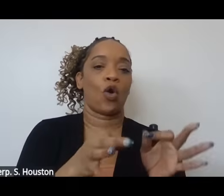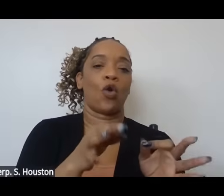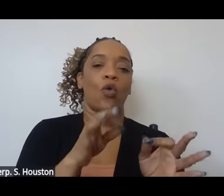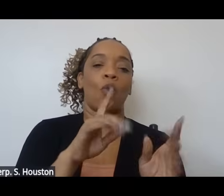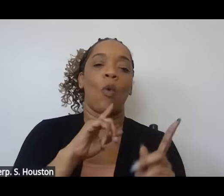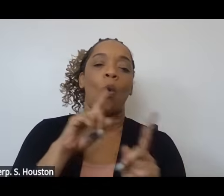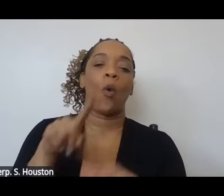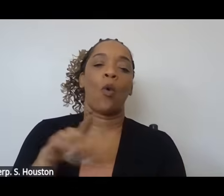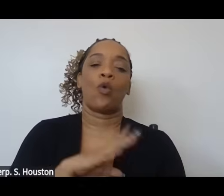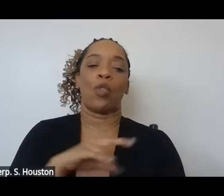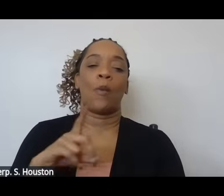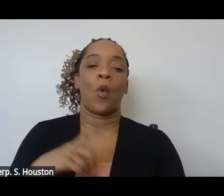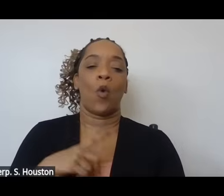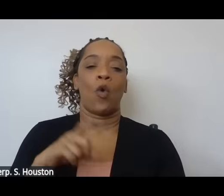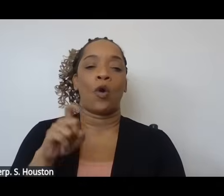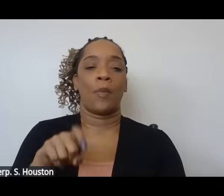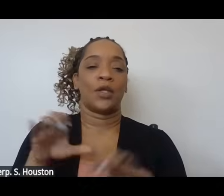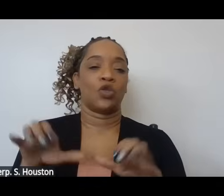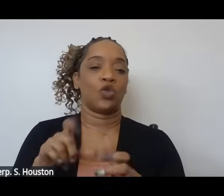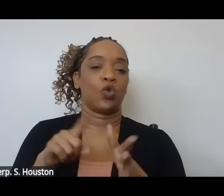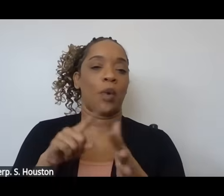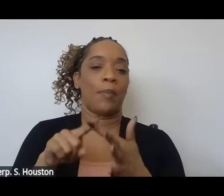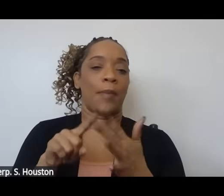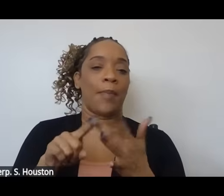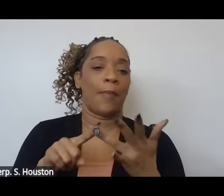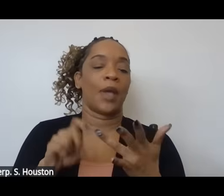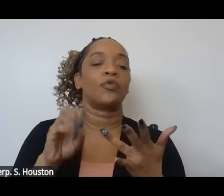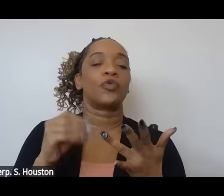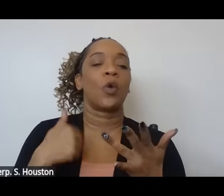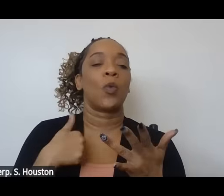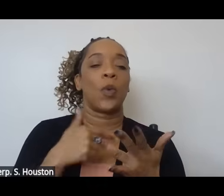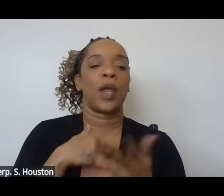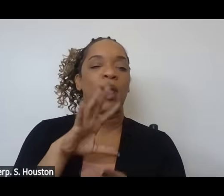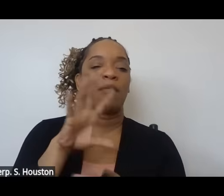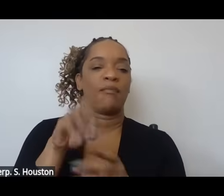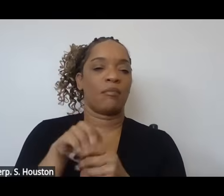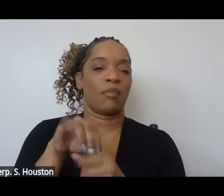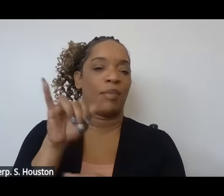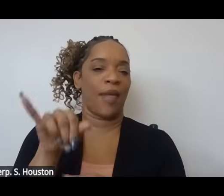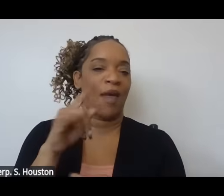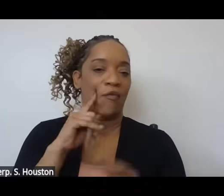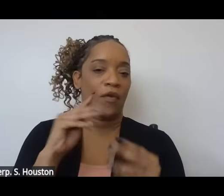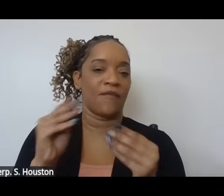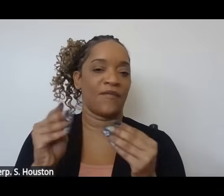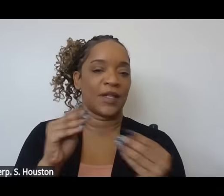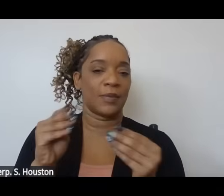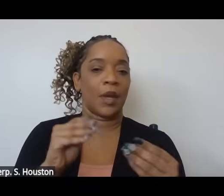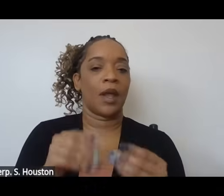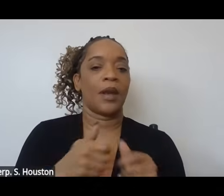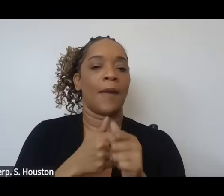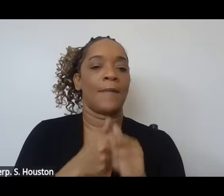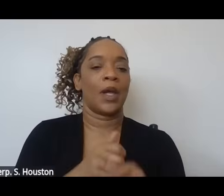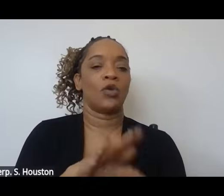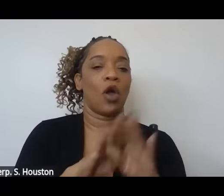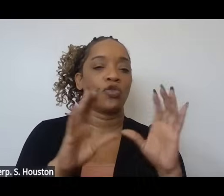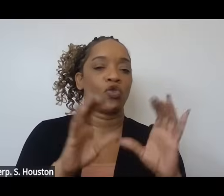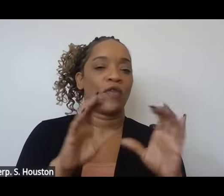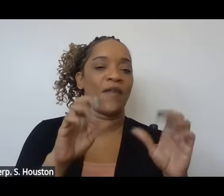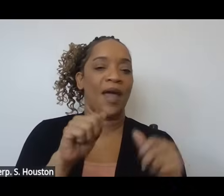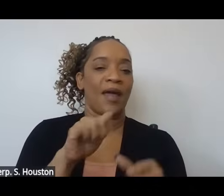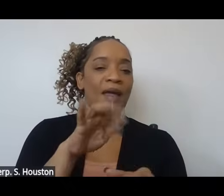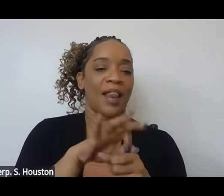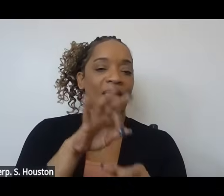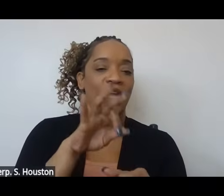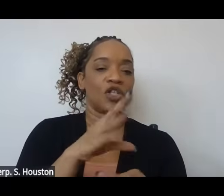do XYZ, whatever it is. So we've got that flexibility built in. It's built on certifying an election. It's based on recount